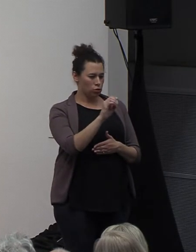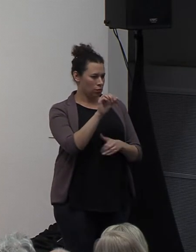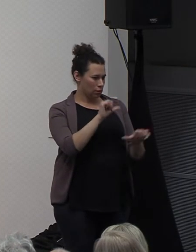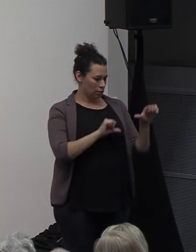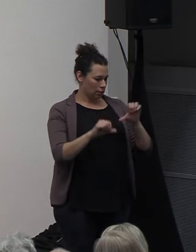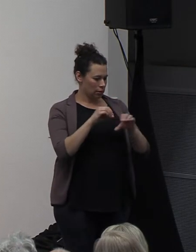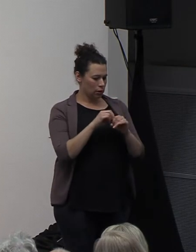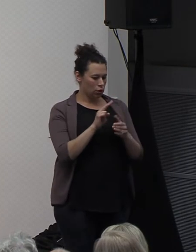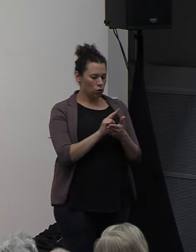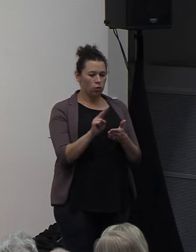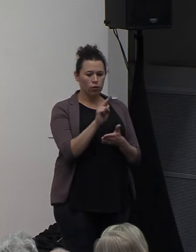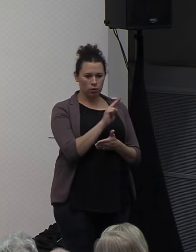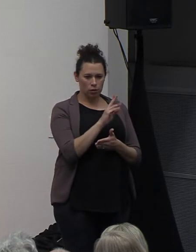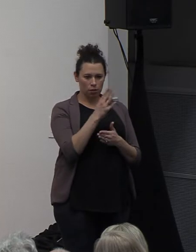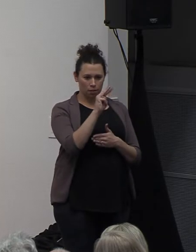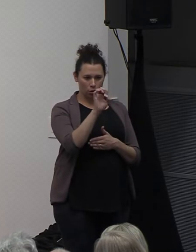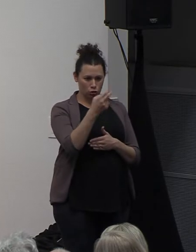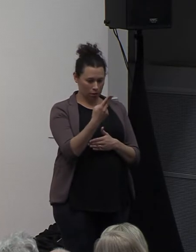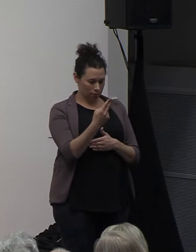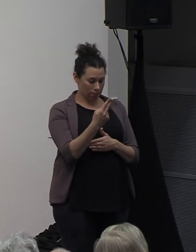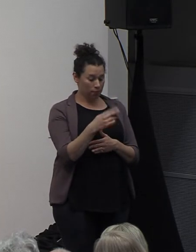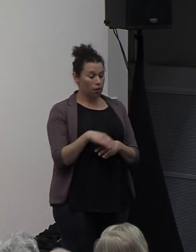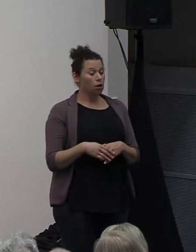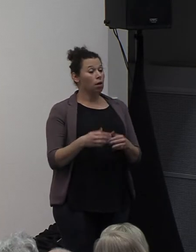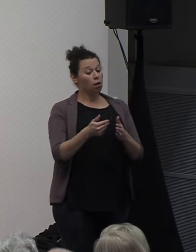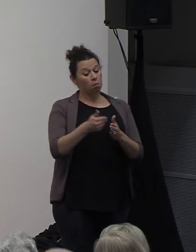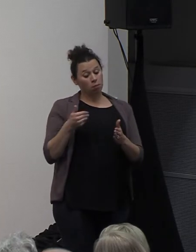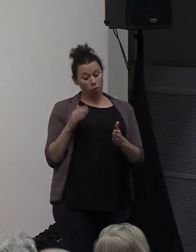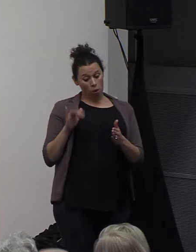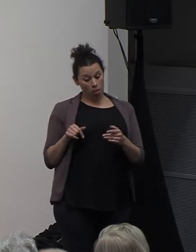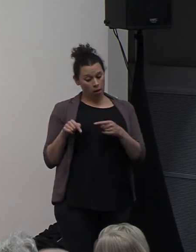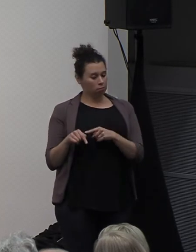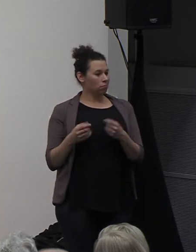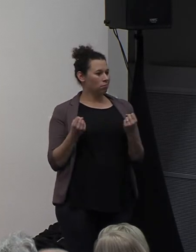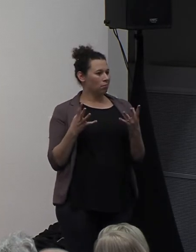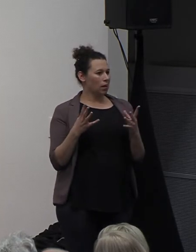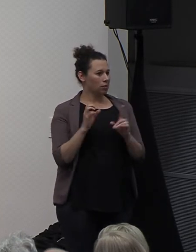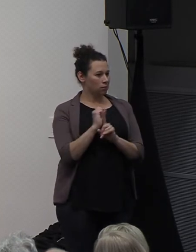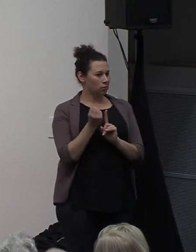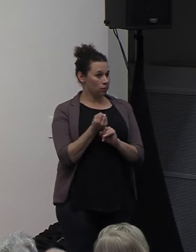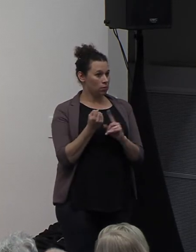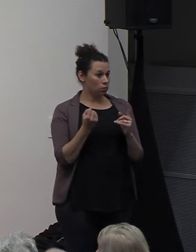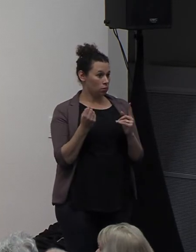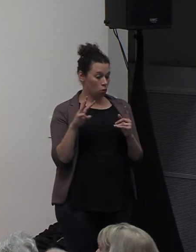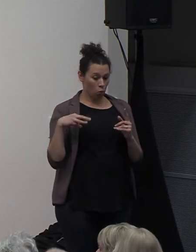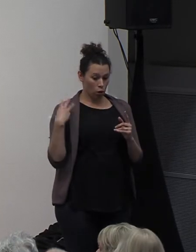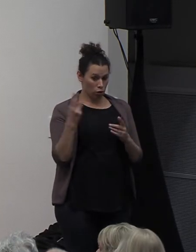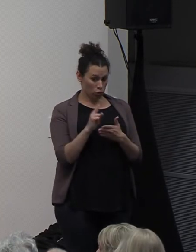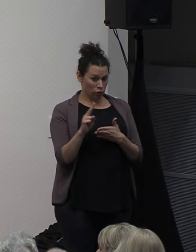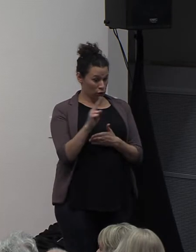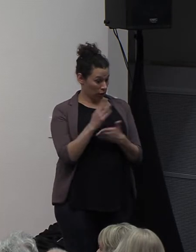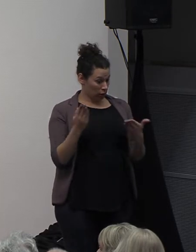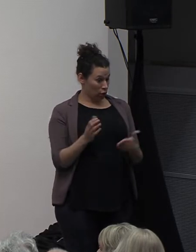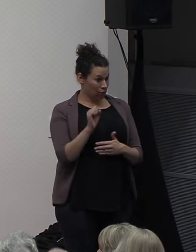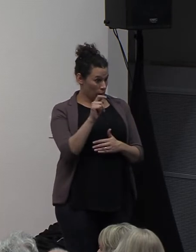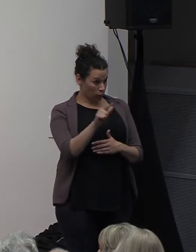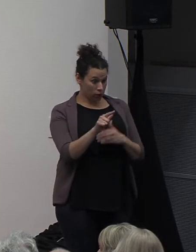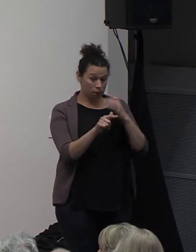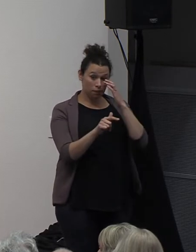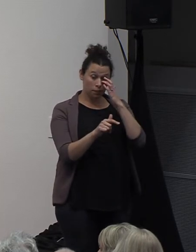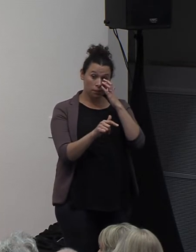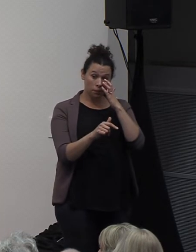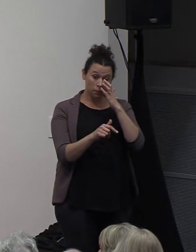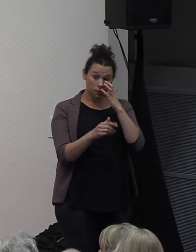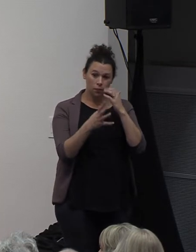of Michigan. Prior to that, he served in various positions at Washington University in St. Louis, including as